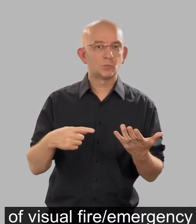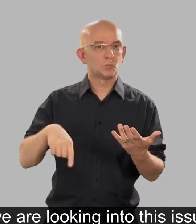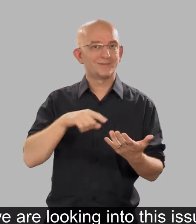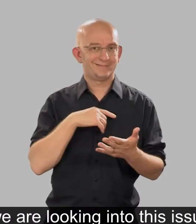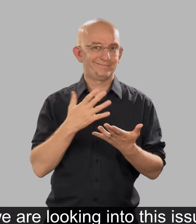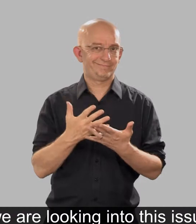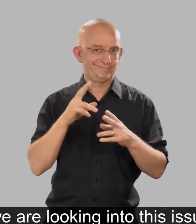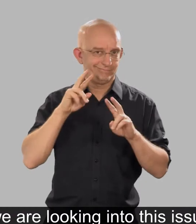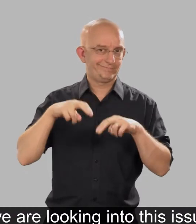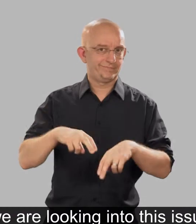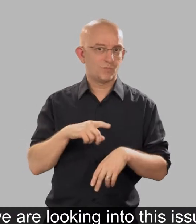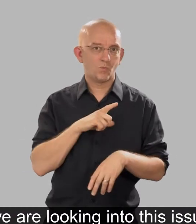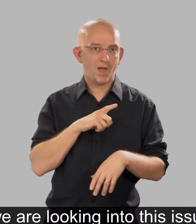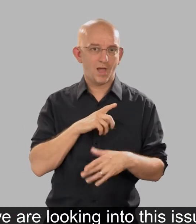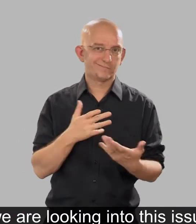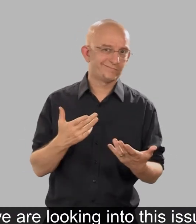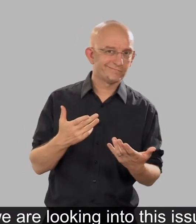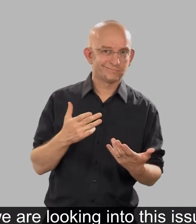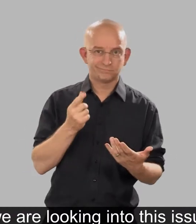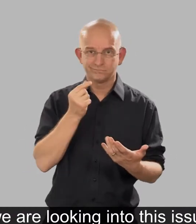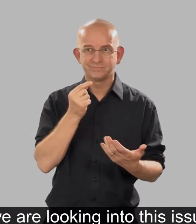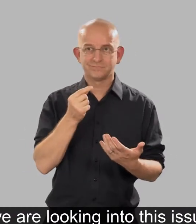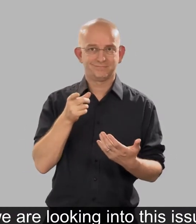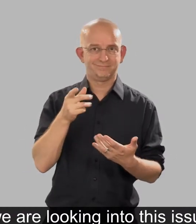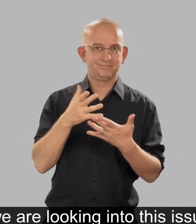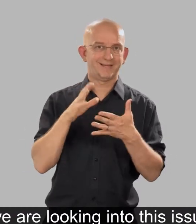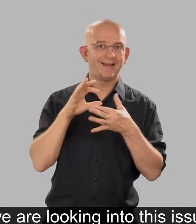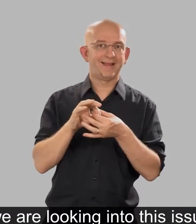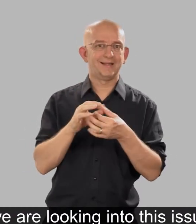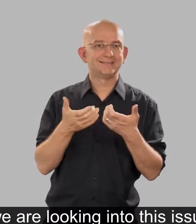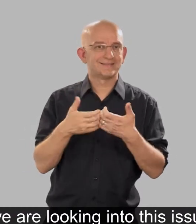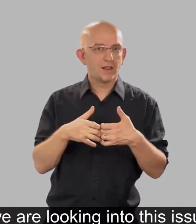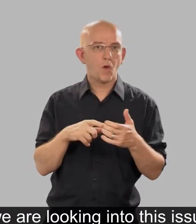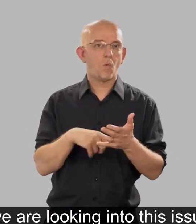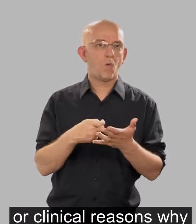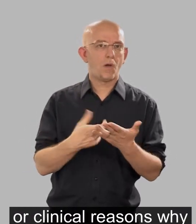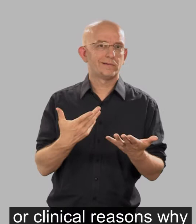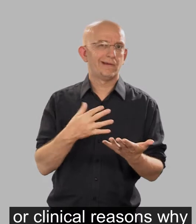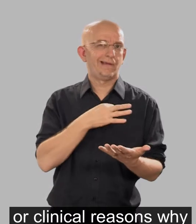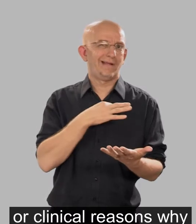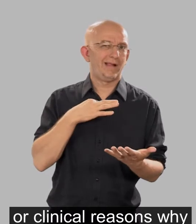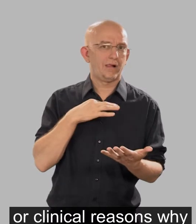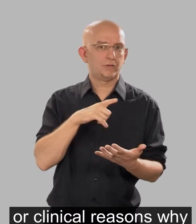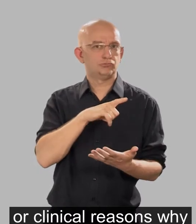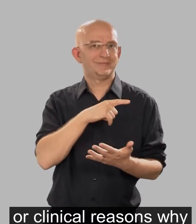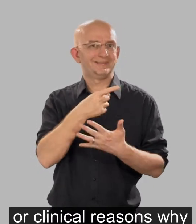systems. We are looking into this issue more, as there may be technical or clinical reasons